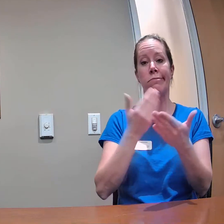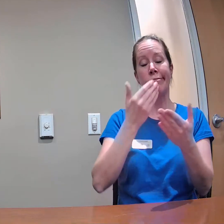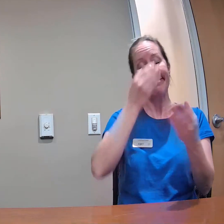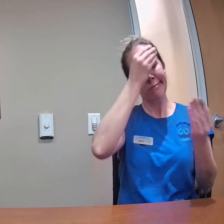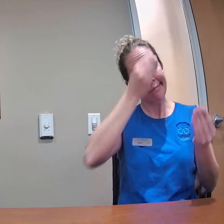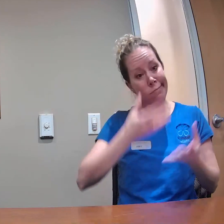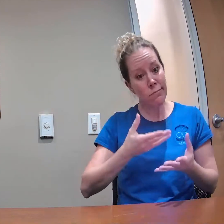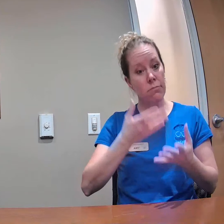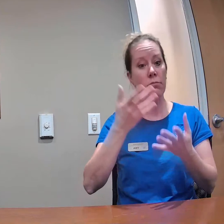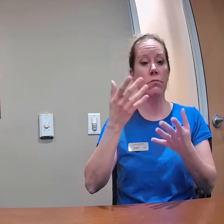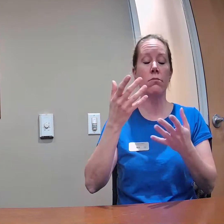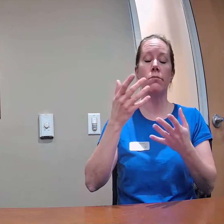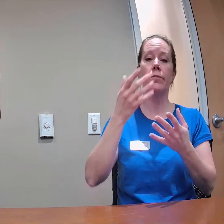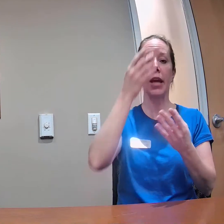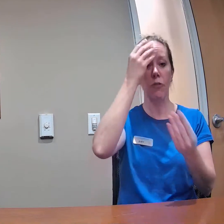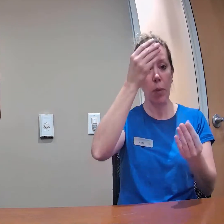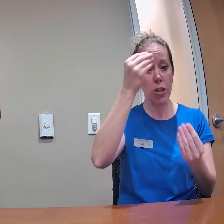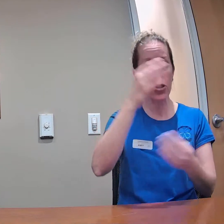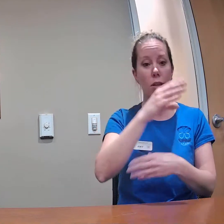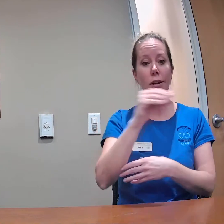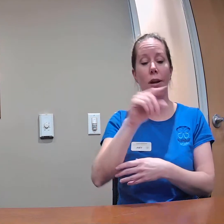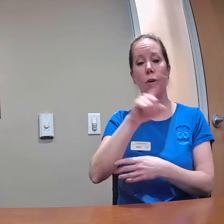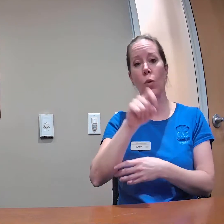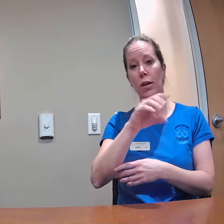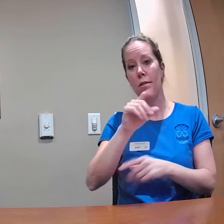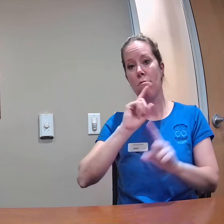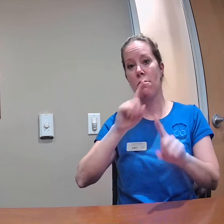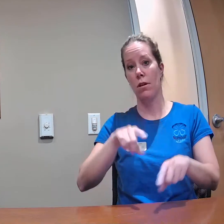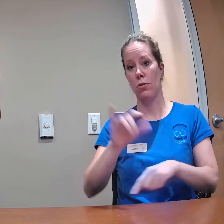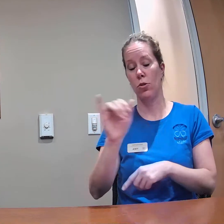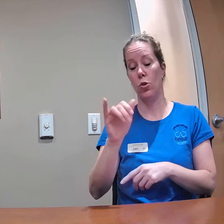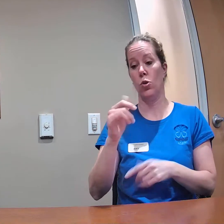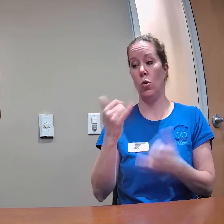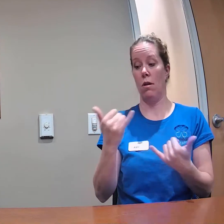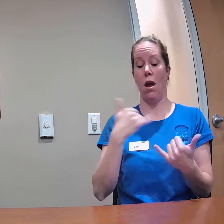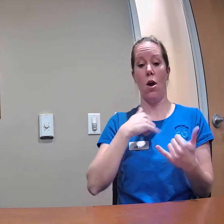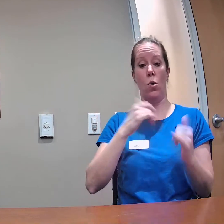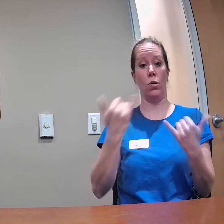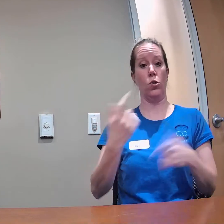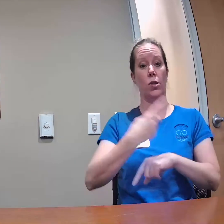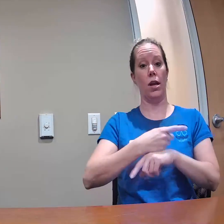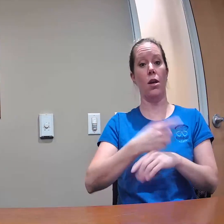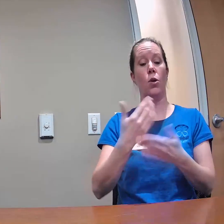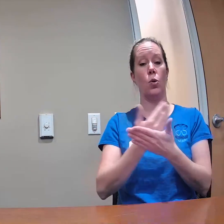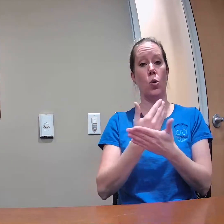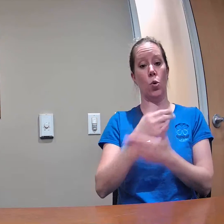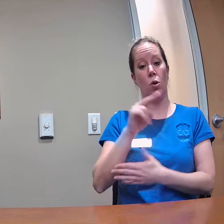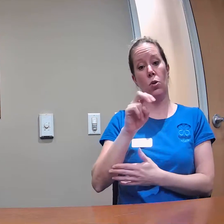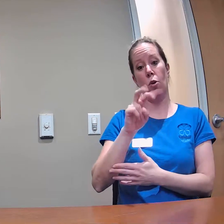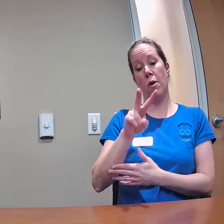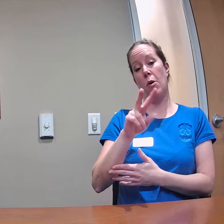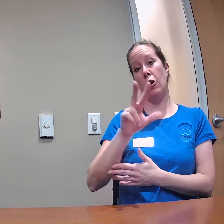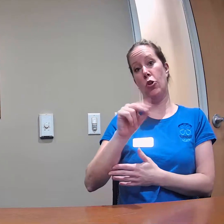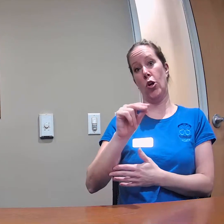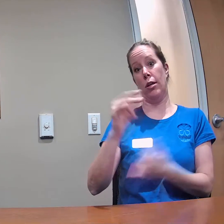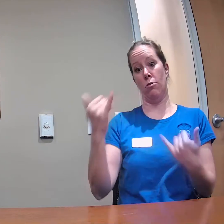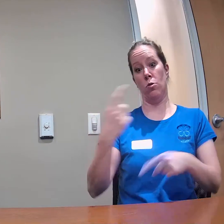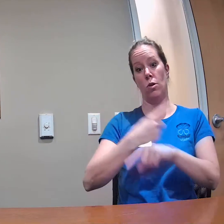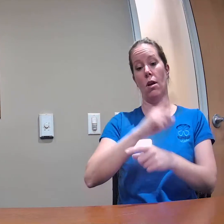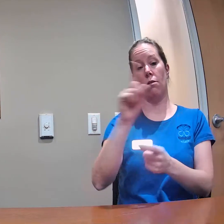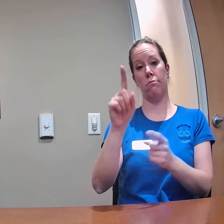directives and new Q&As came out. So this revision that I'm reading to you today is November 30th, today